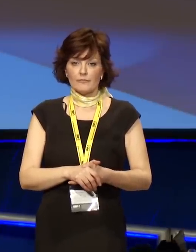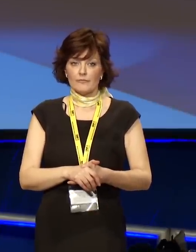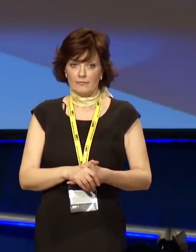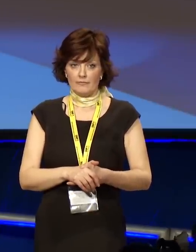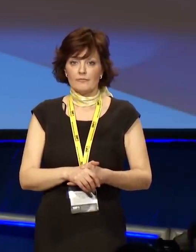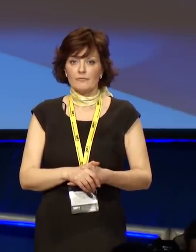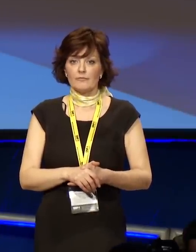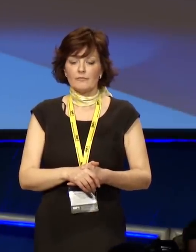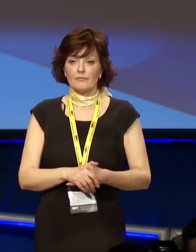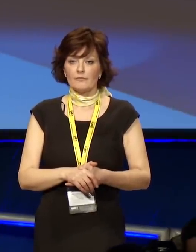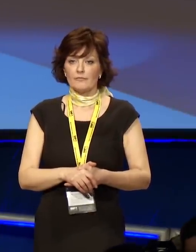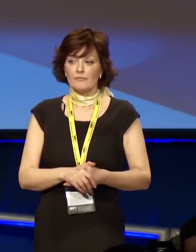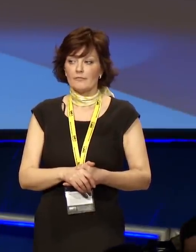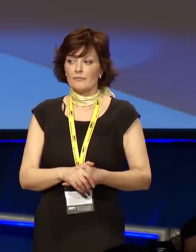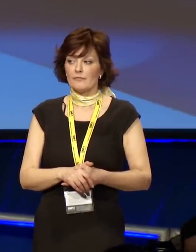Okay.